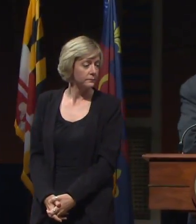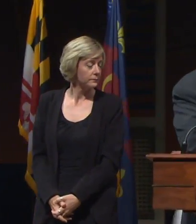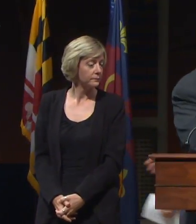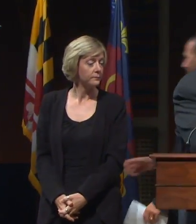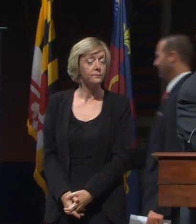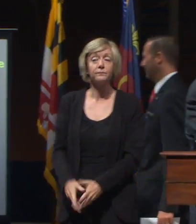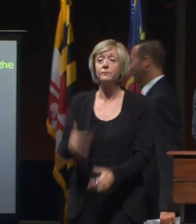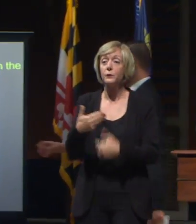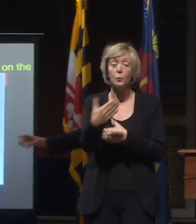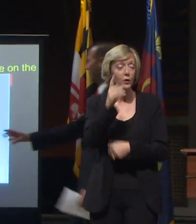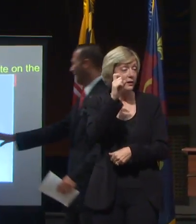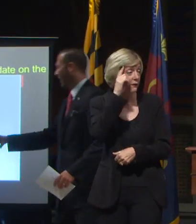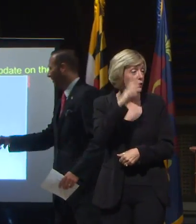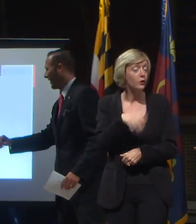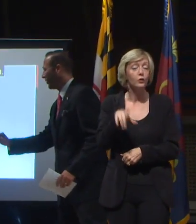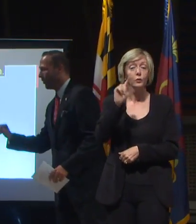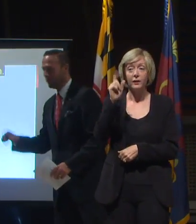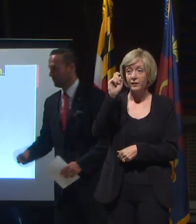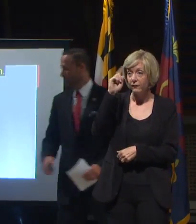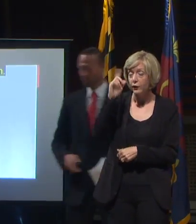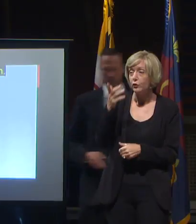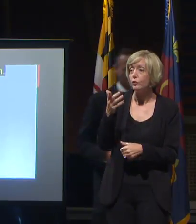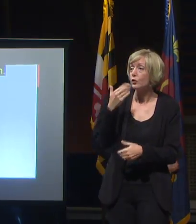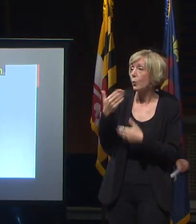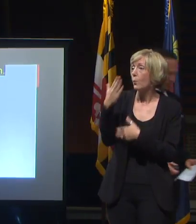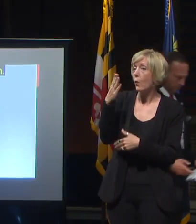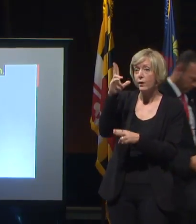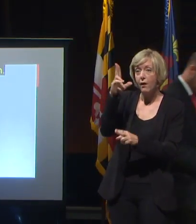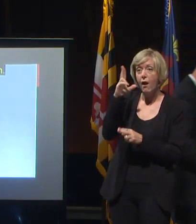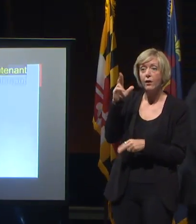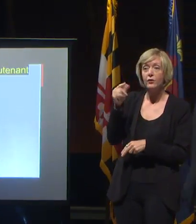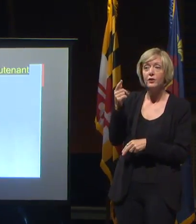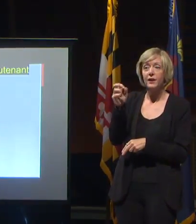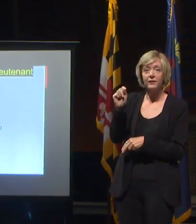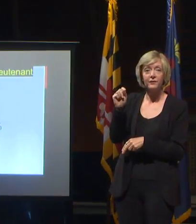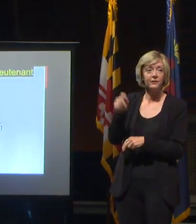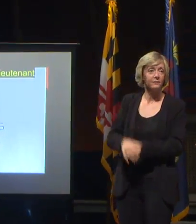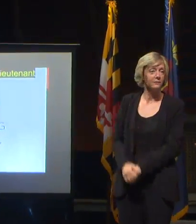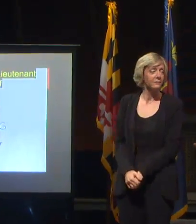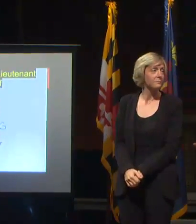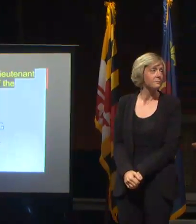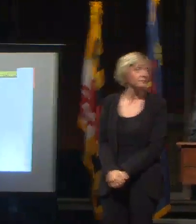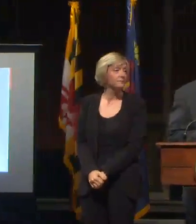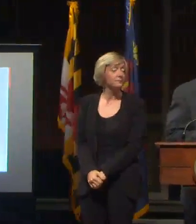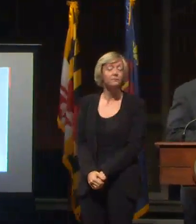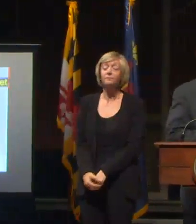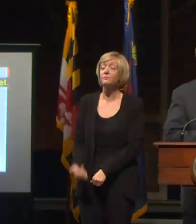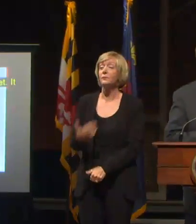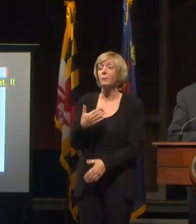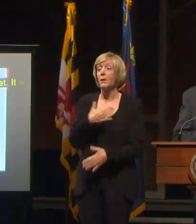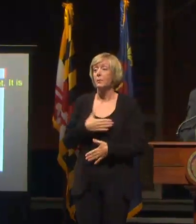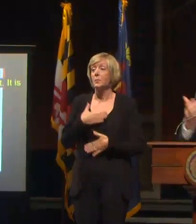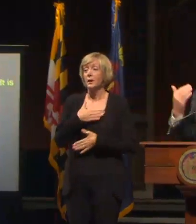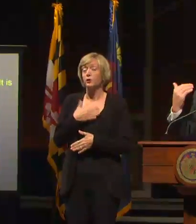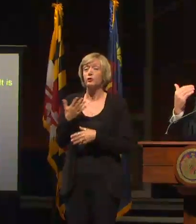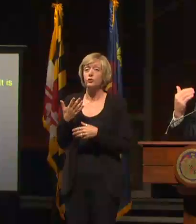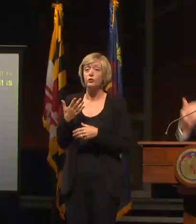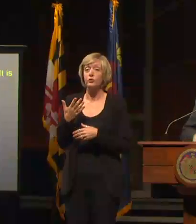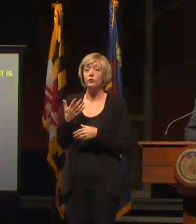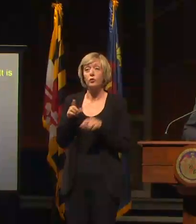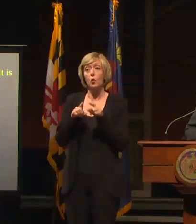Good morning, Governor, Lieutenant Governor, honored guests of the Cabinet. It is my pleasure and also